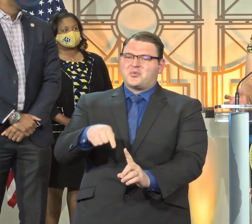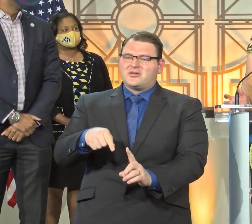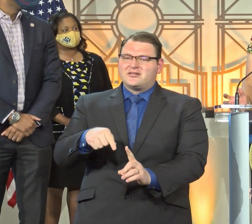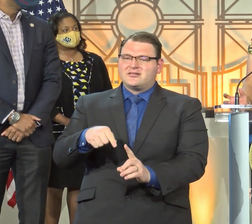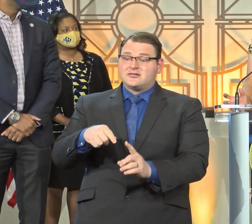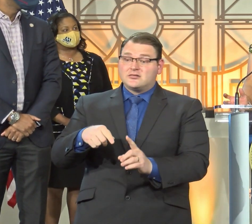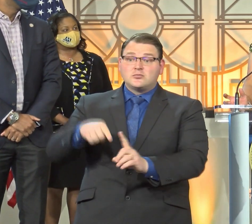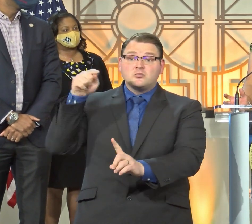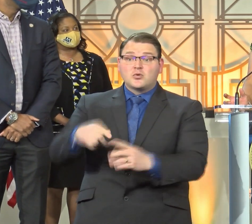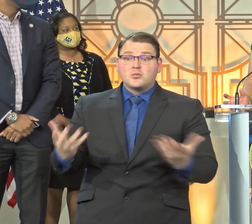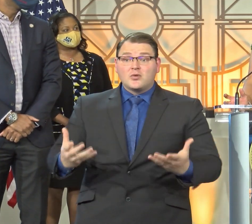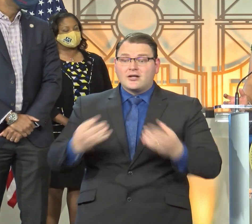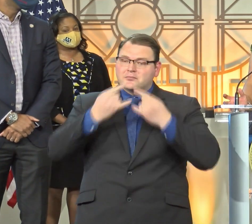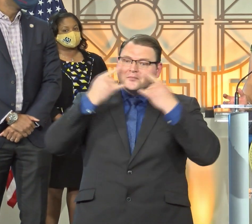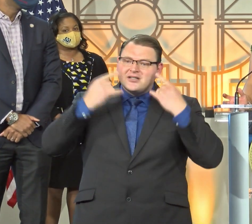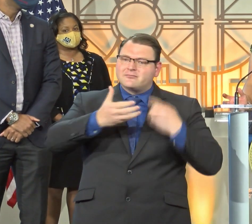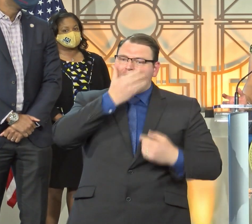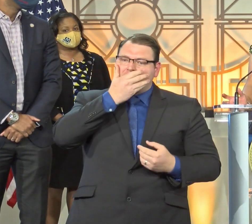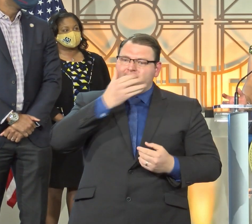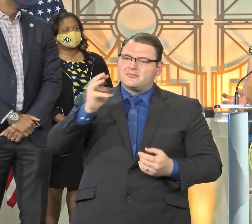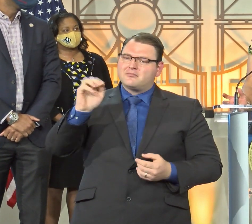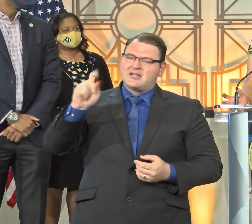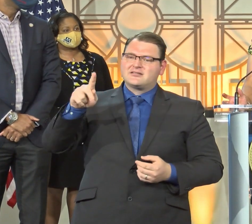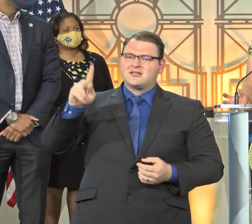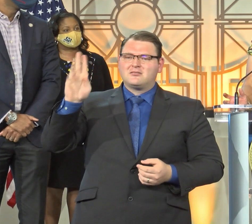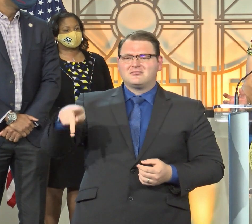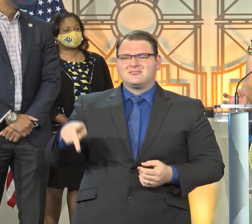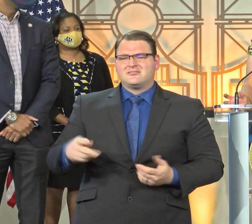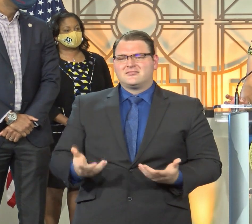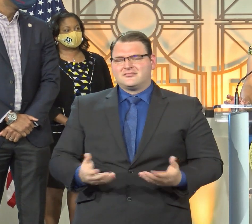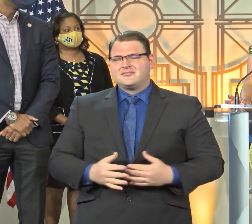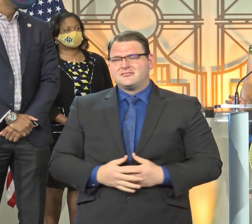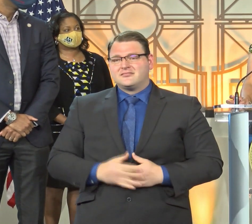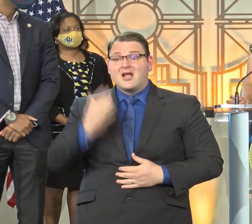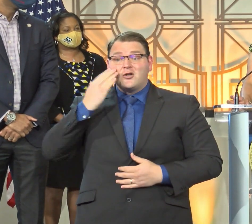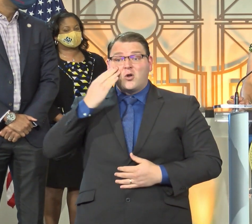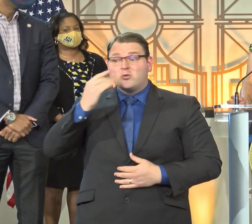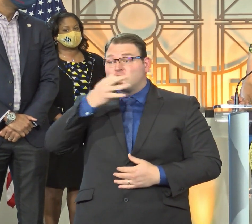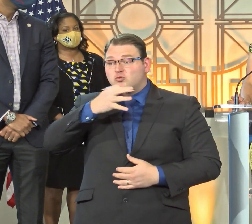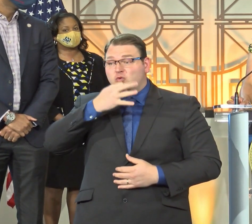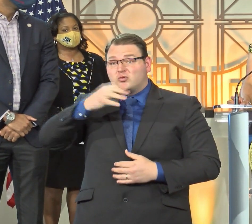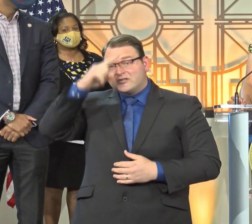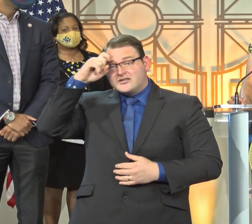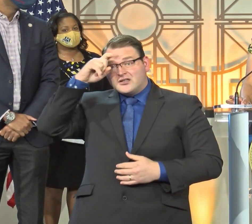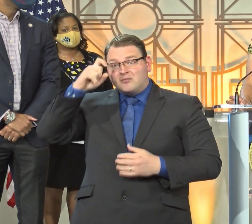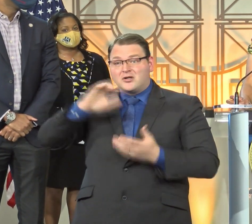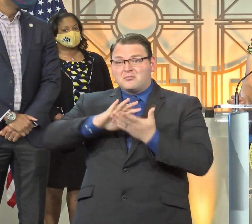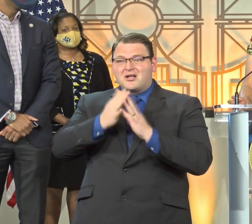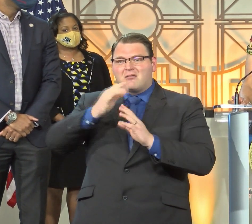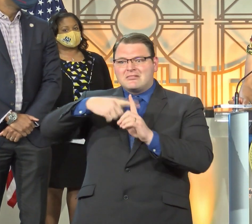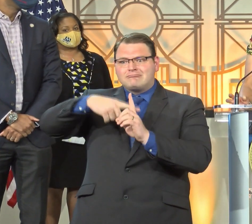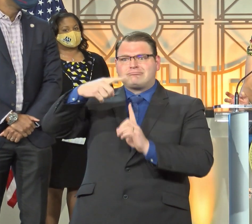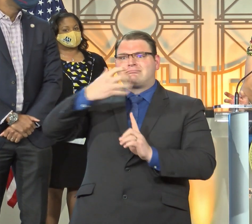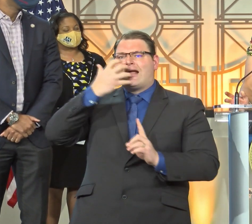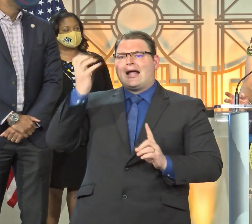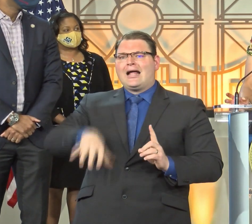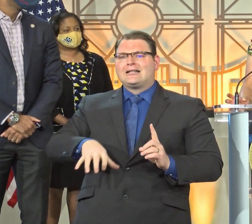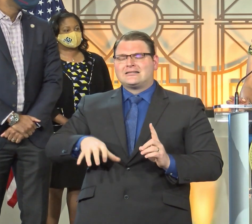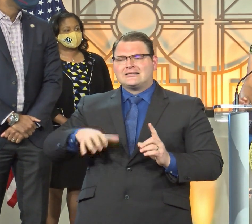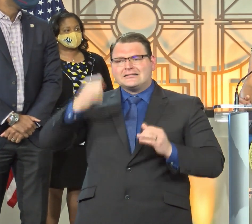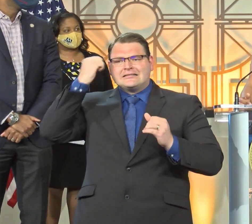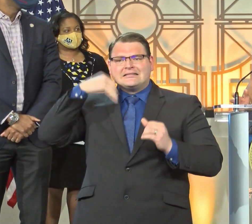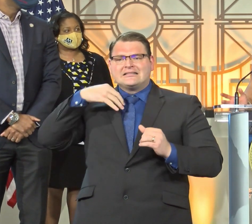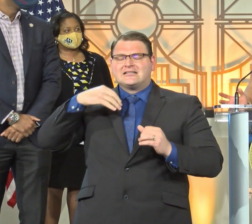I know it's getting hot, but there is a mask out there that will get you through the summer. So please, I beg